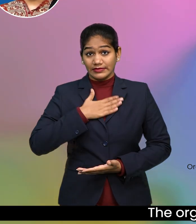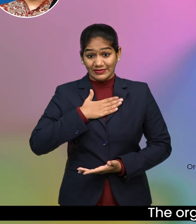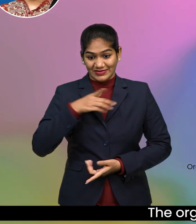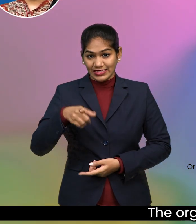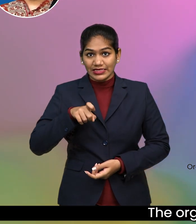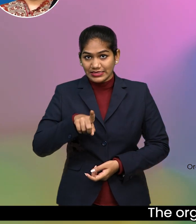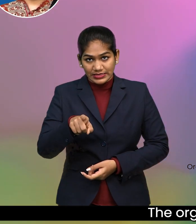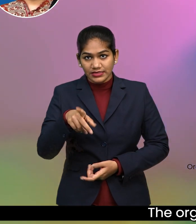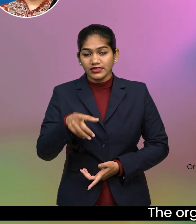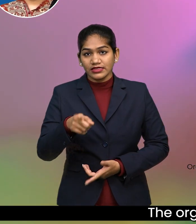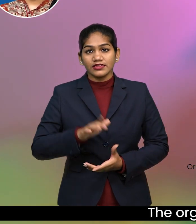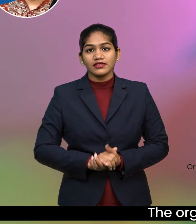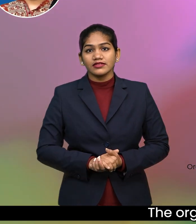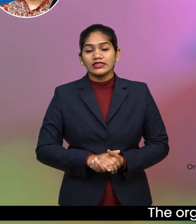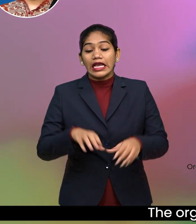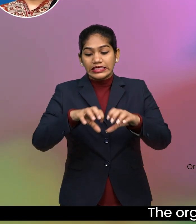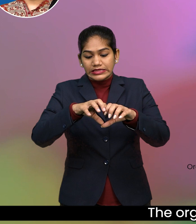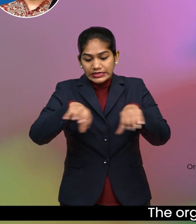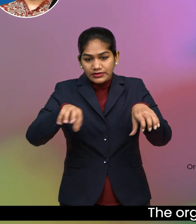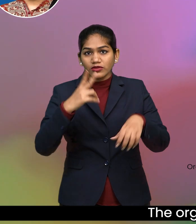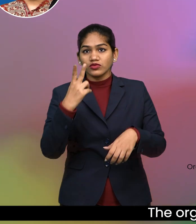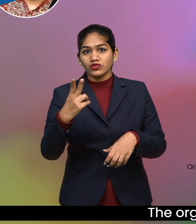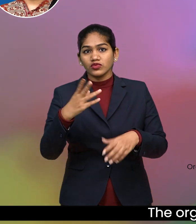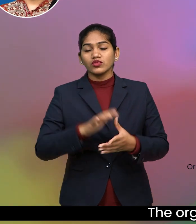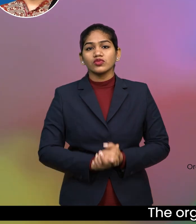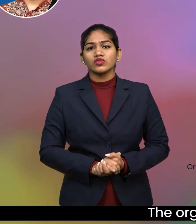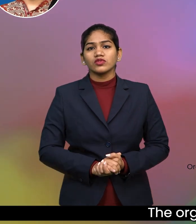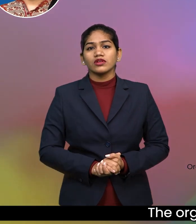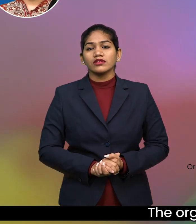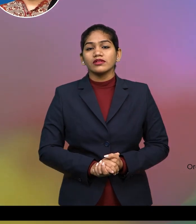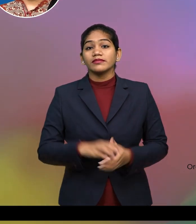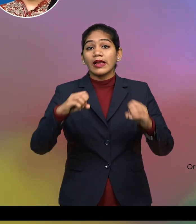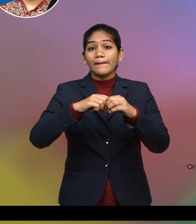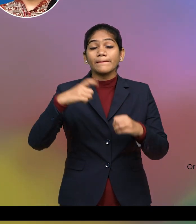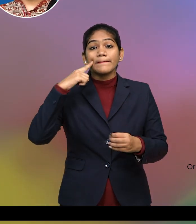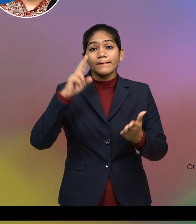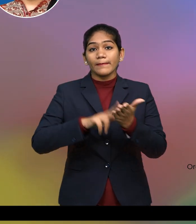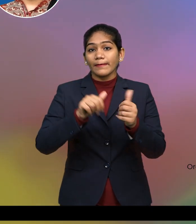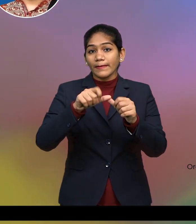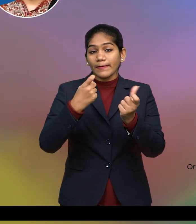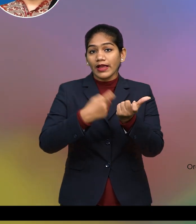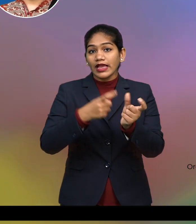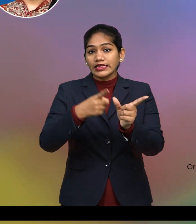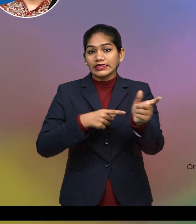The organism splits into two by binary fission.